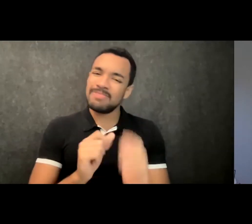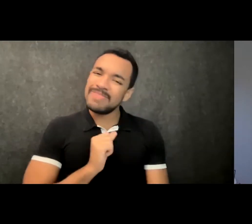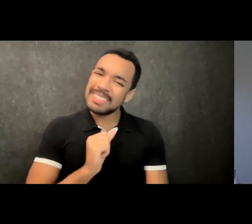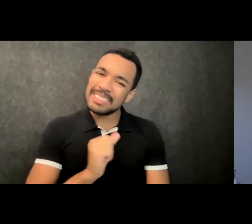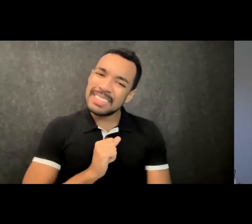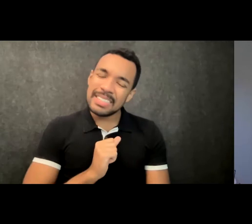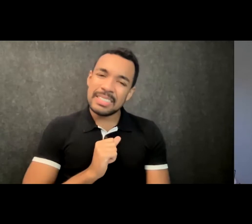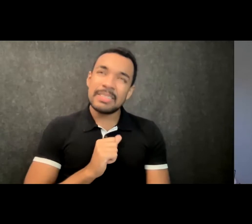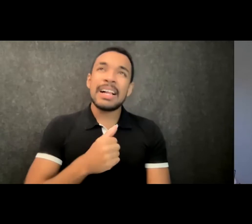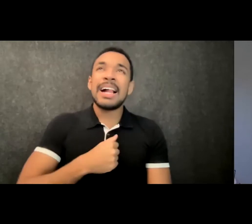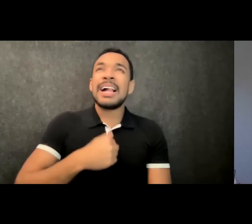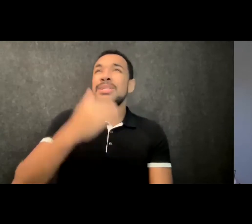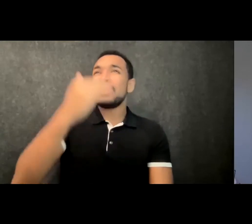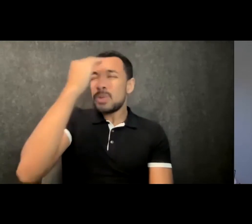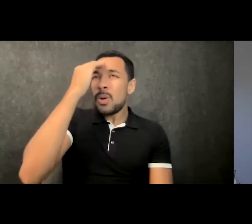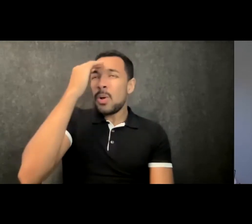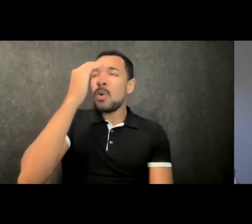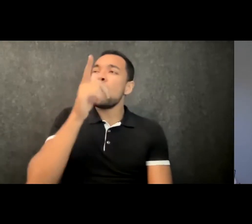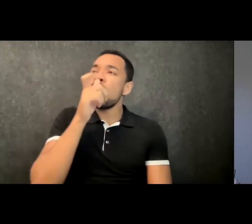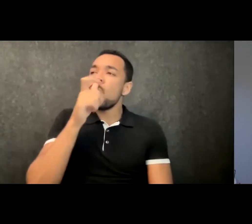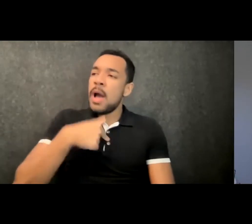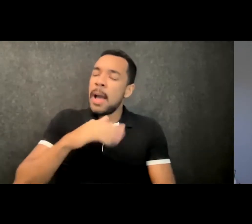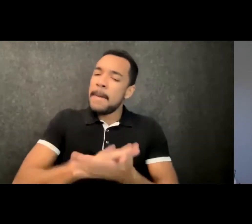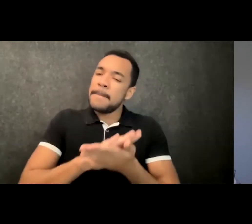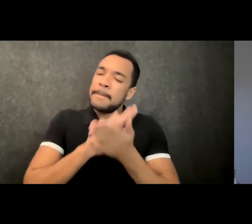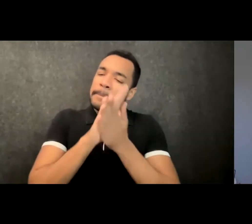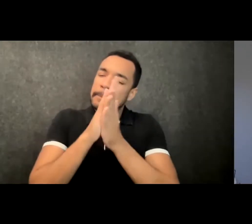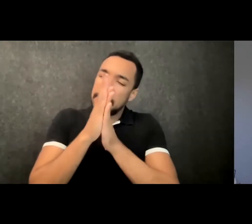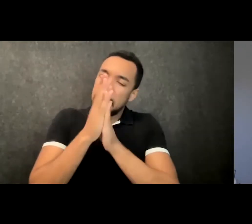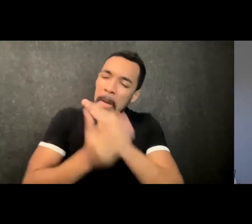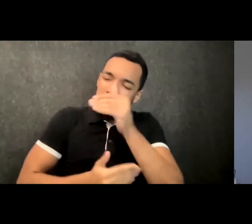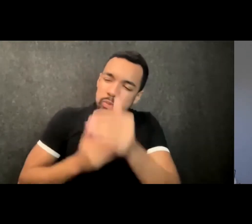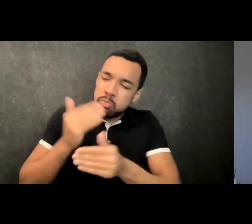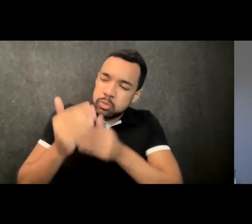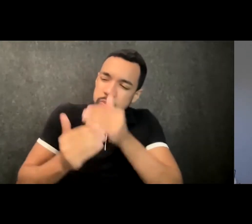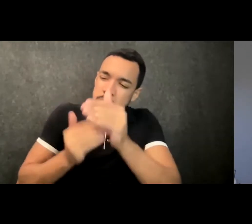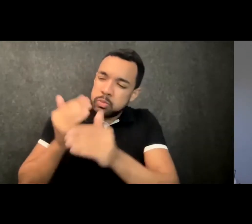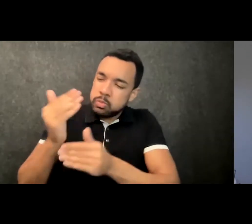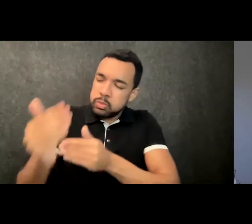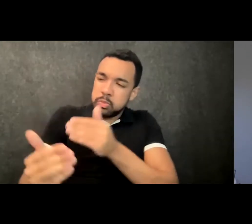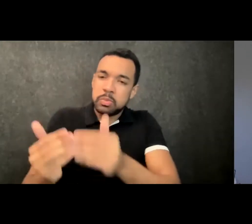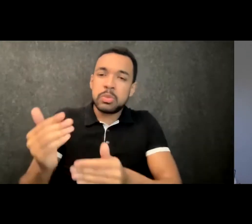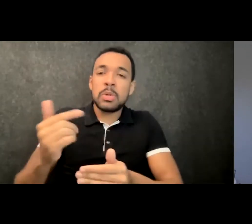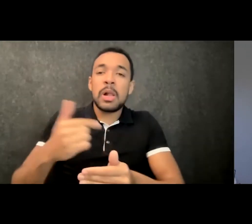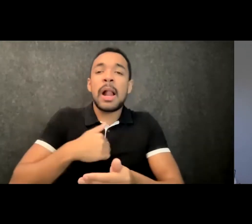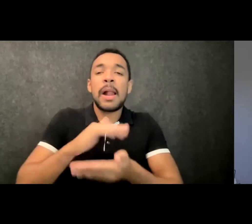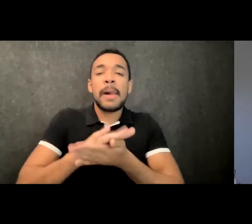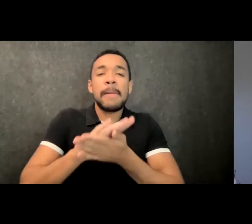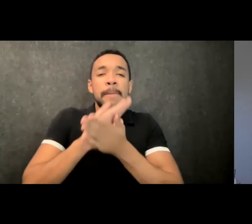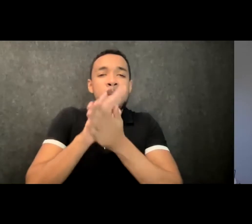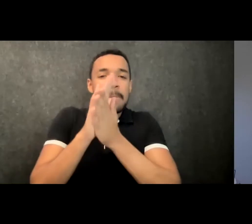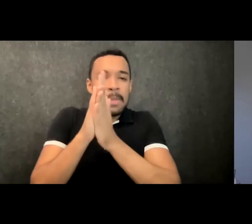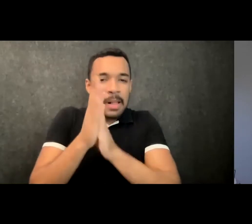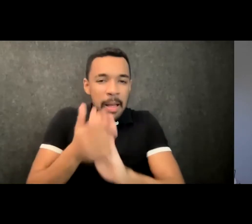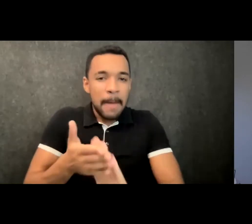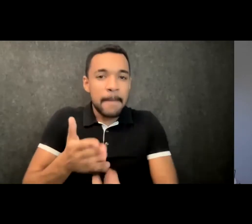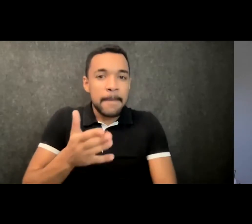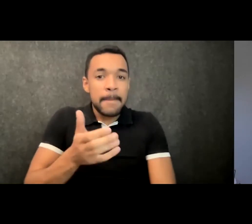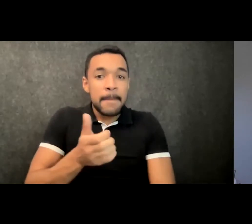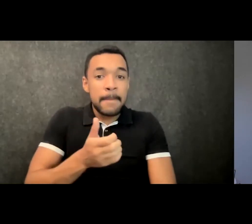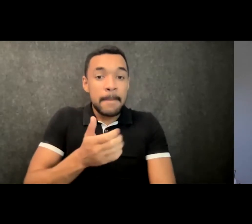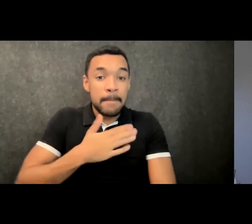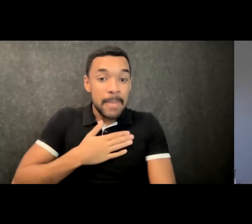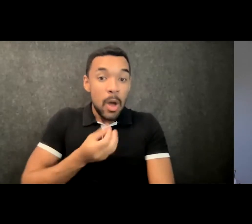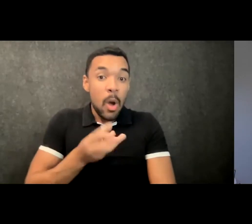I become towards my own. I grow towards my own son, my own true son.